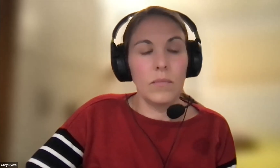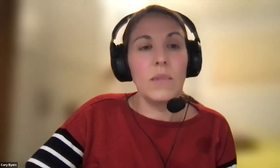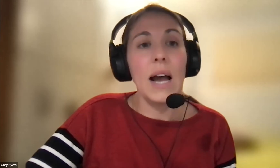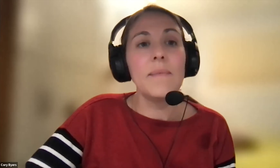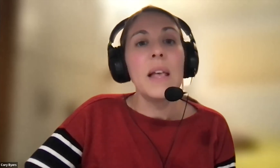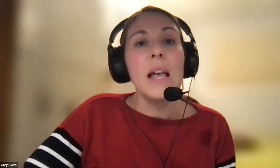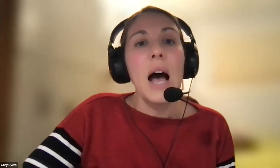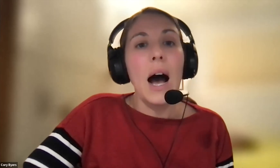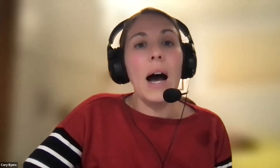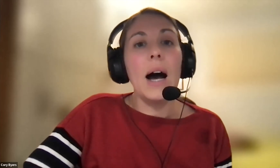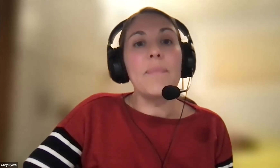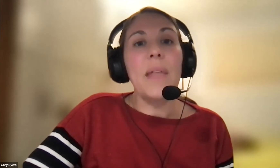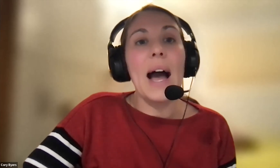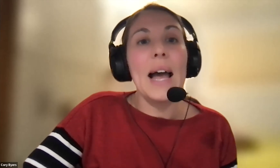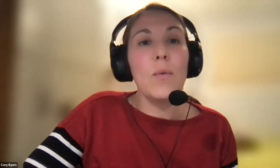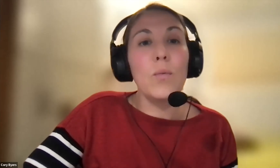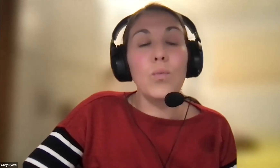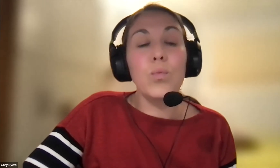Yeah.